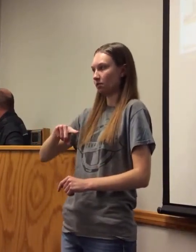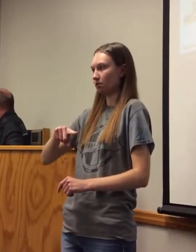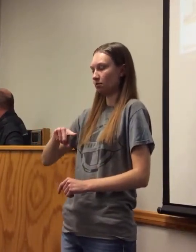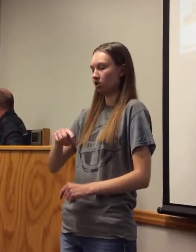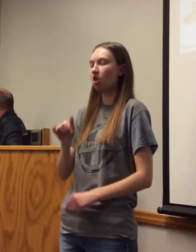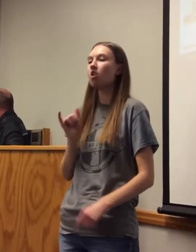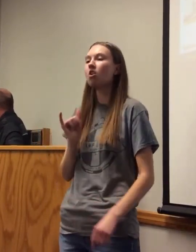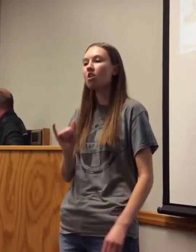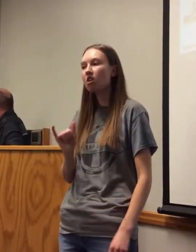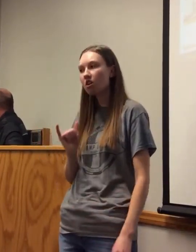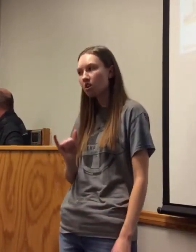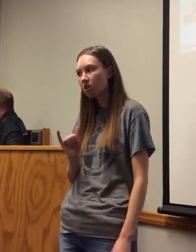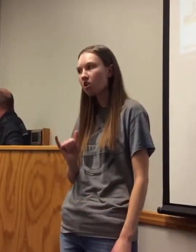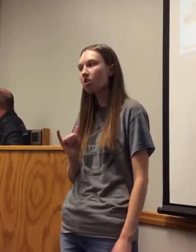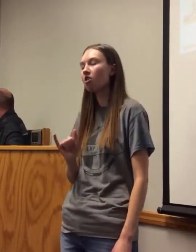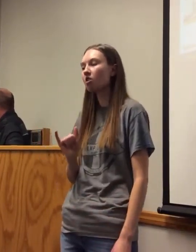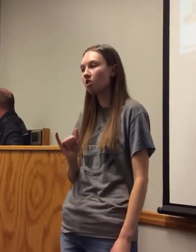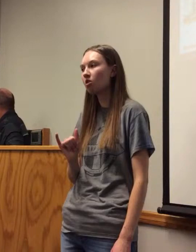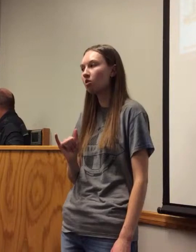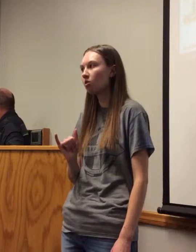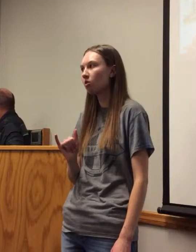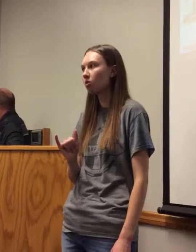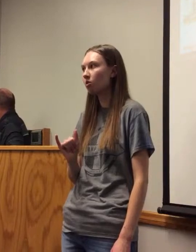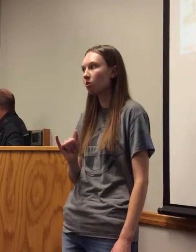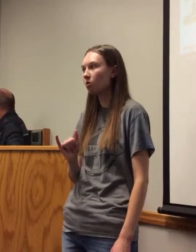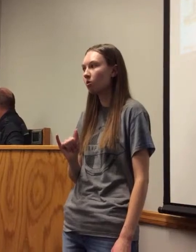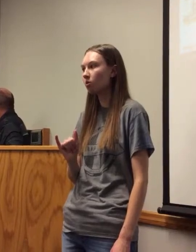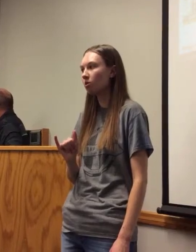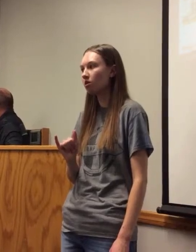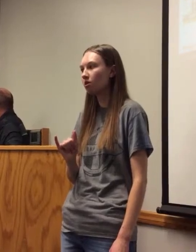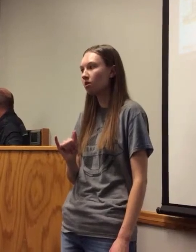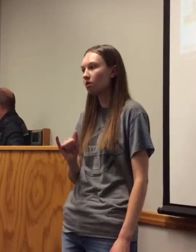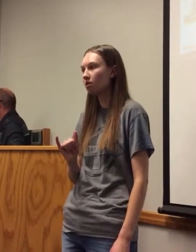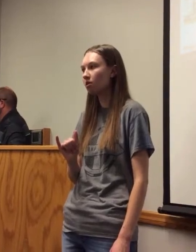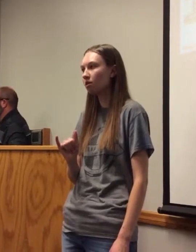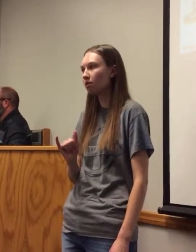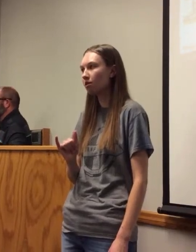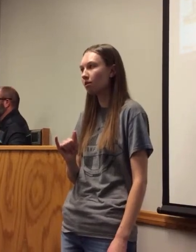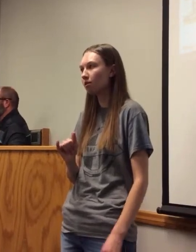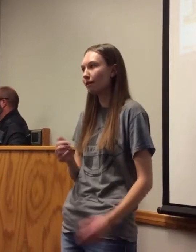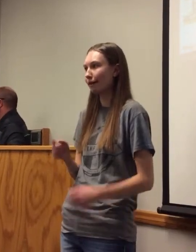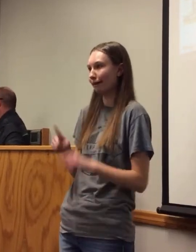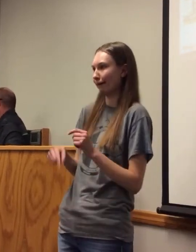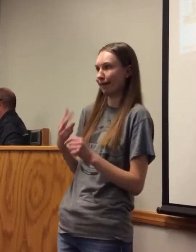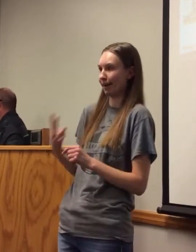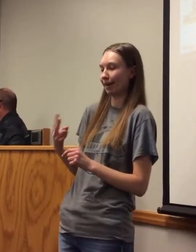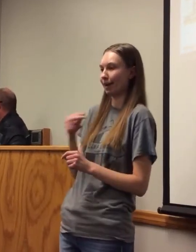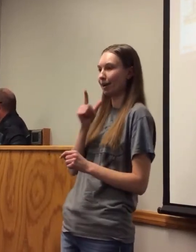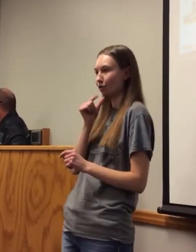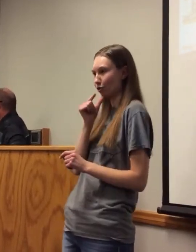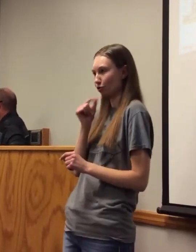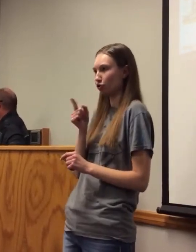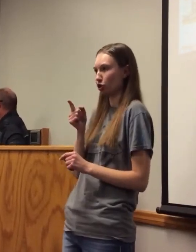Oh, that is just all I found. Like a blind idiot, you can't see who I'm talking to.